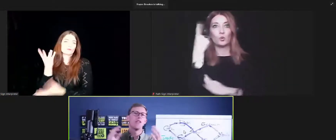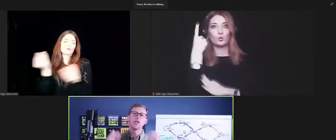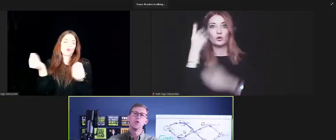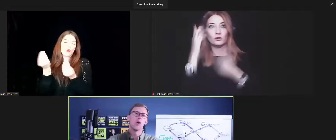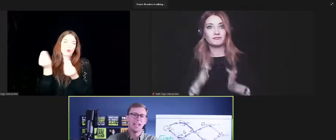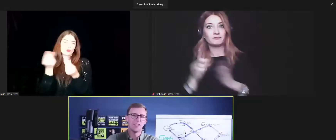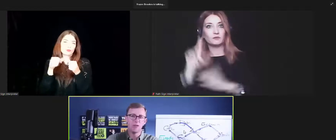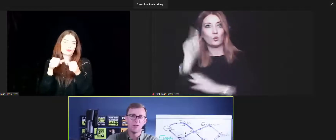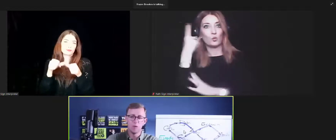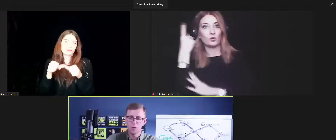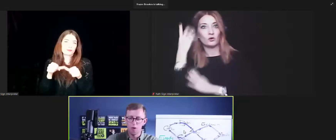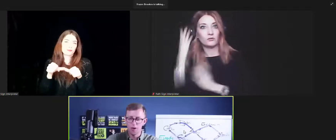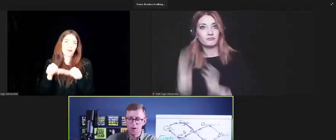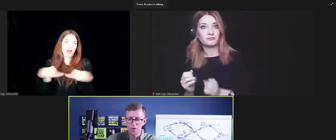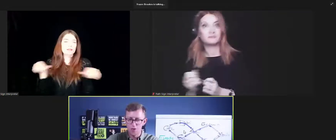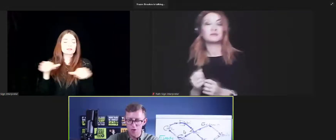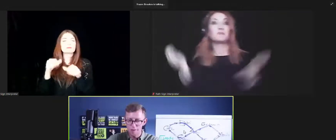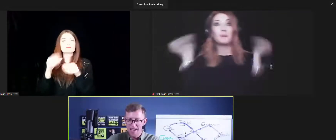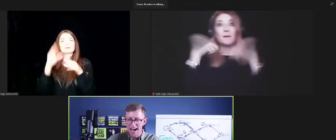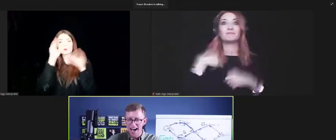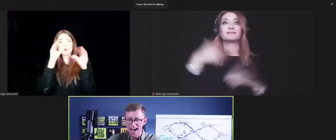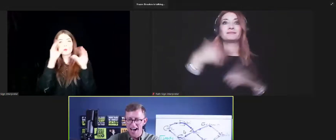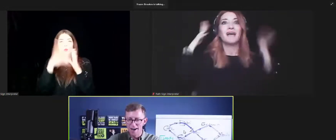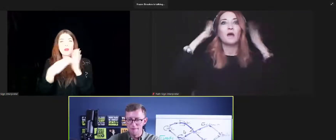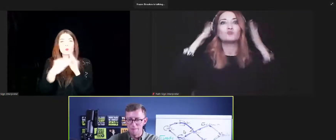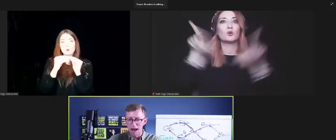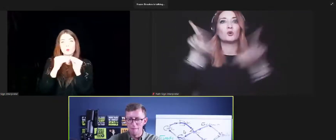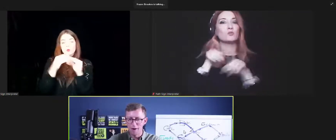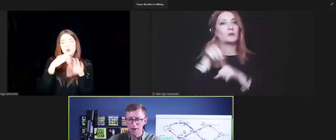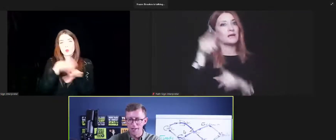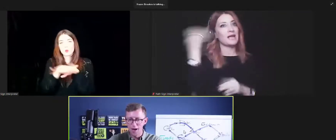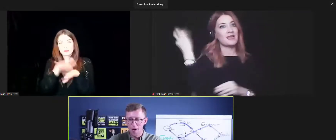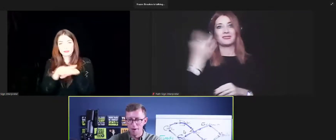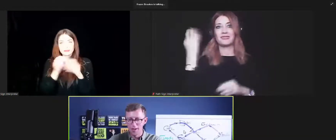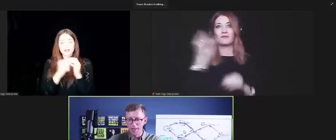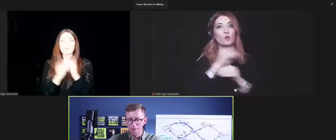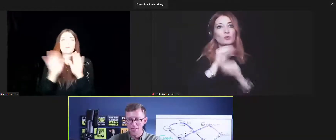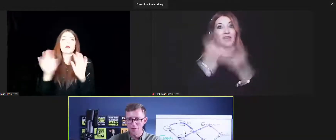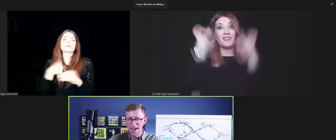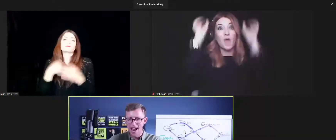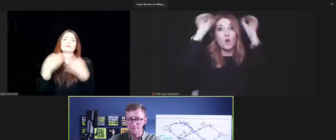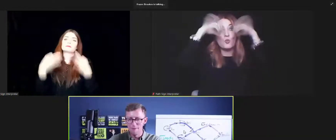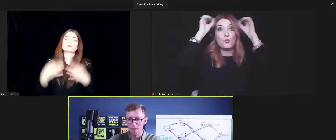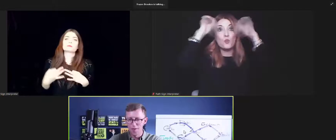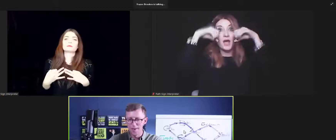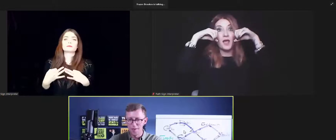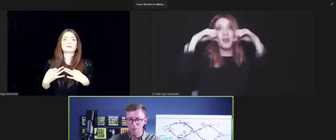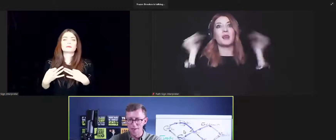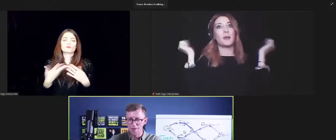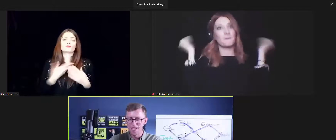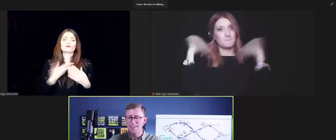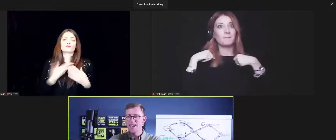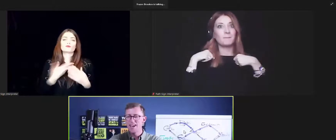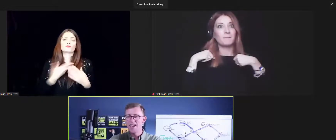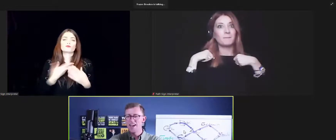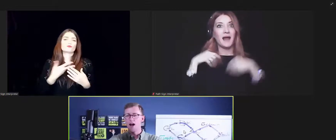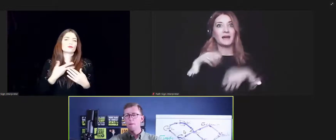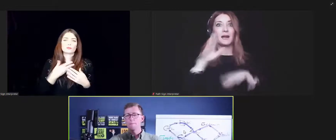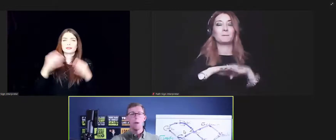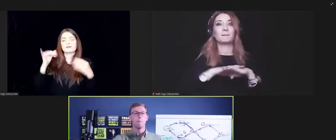there's a Google Calendar tutorial on YouTube, but I'm not going to go into it any more than what I just did.